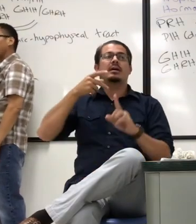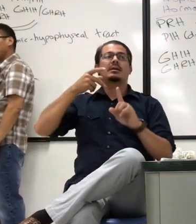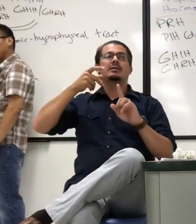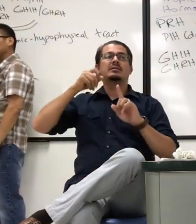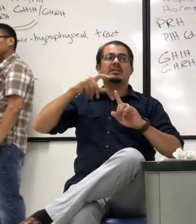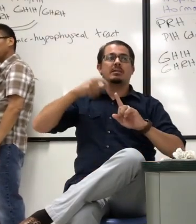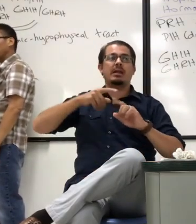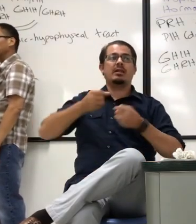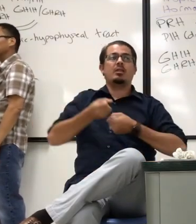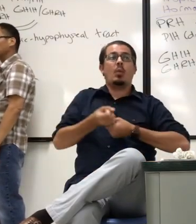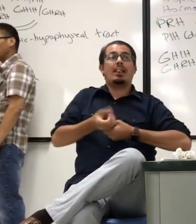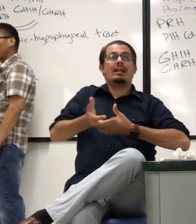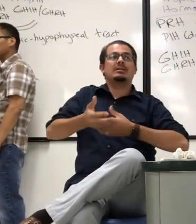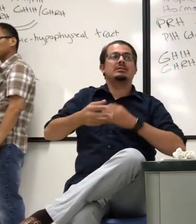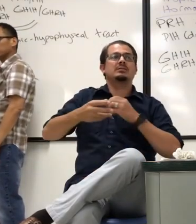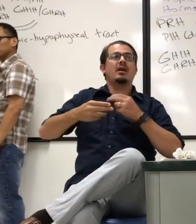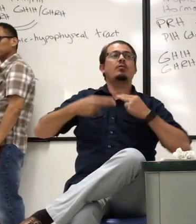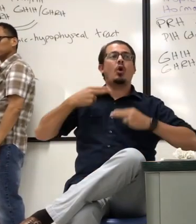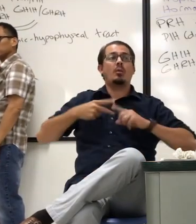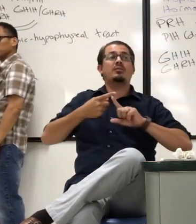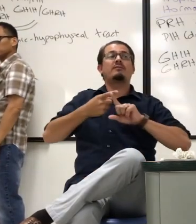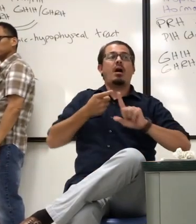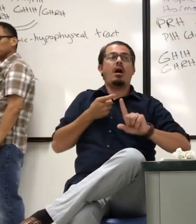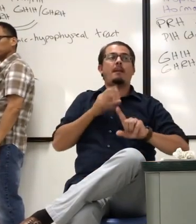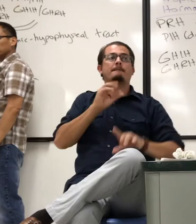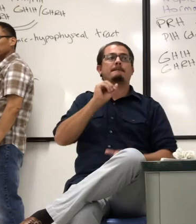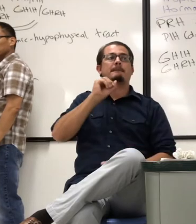from CAPBED2. That is correct.